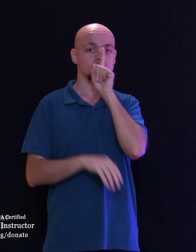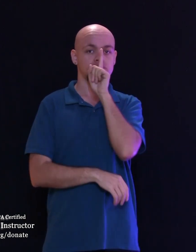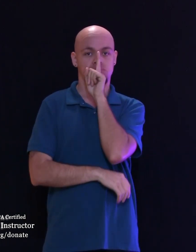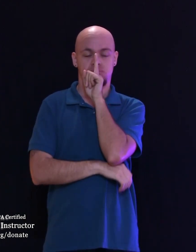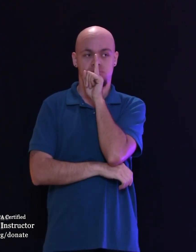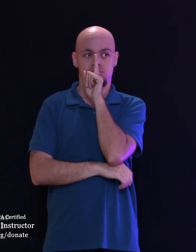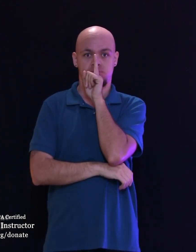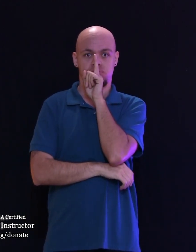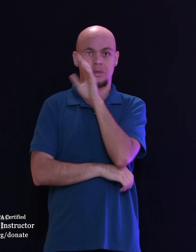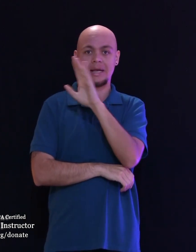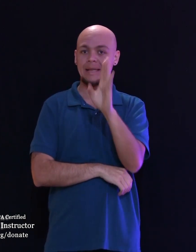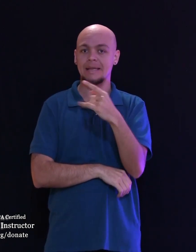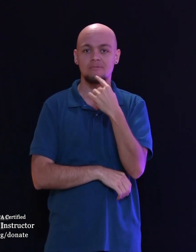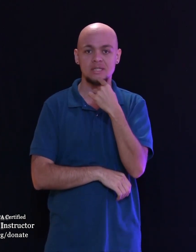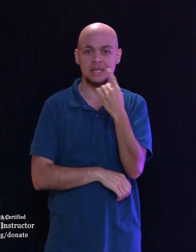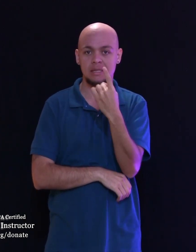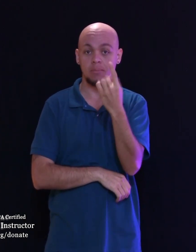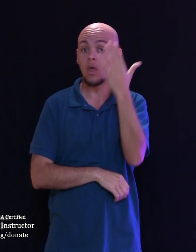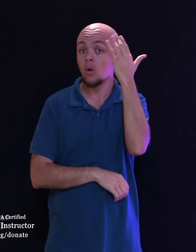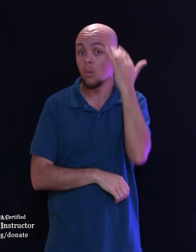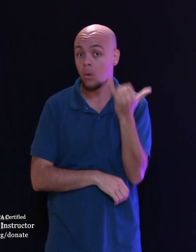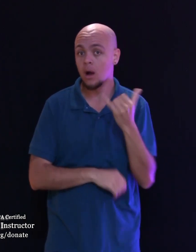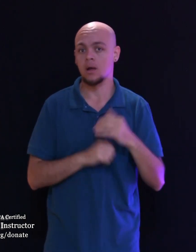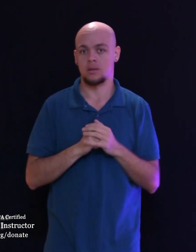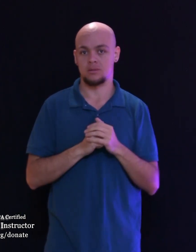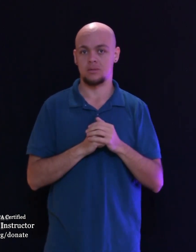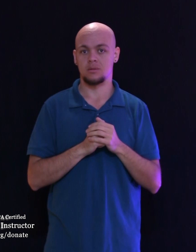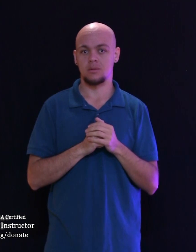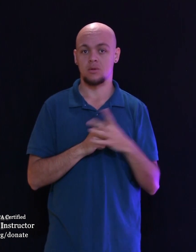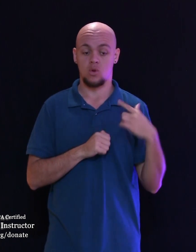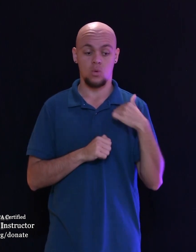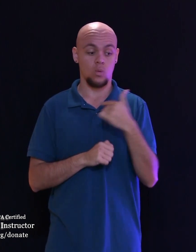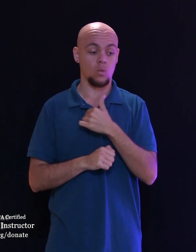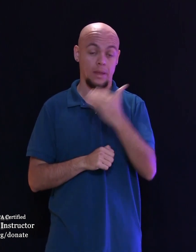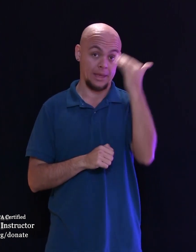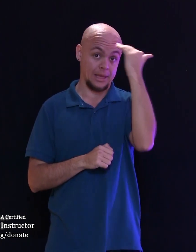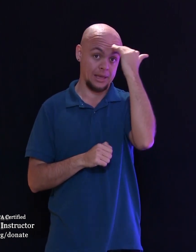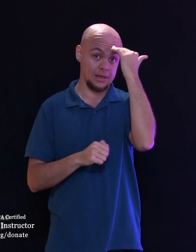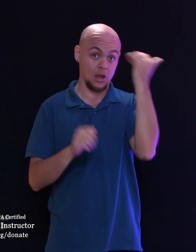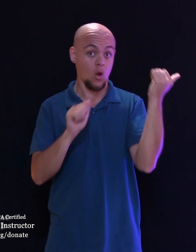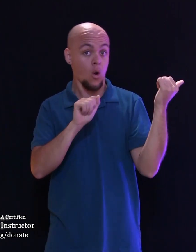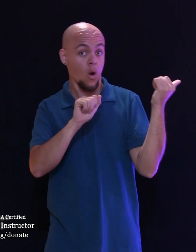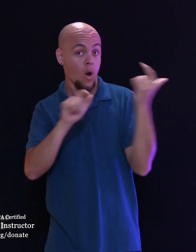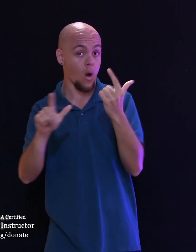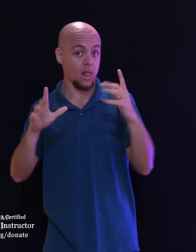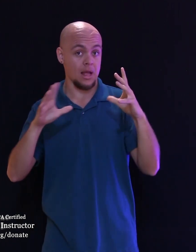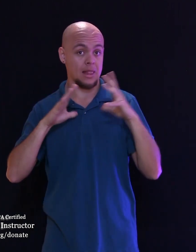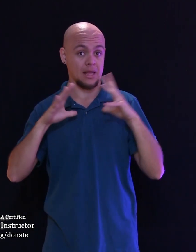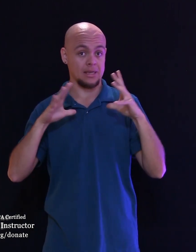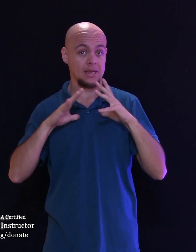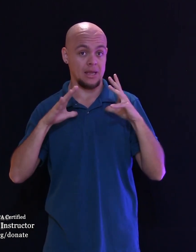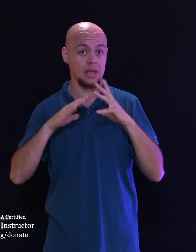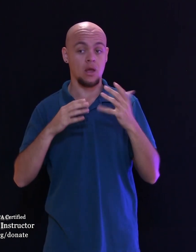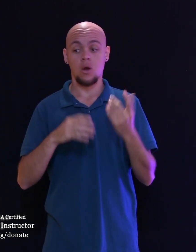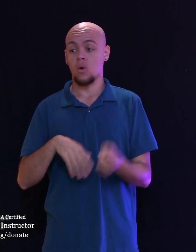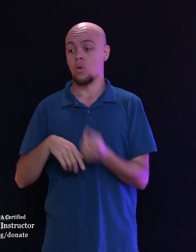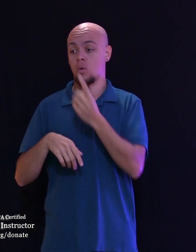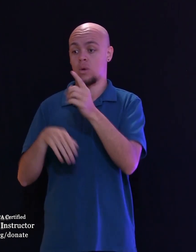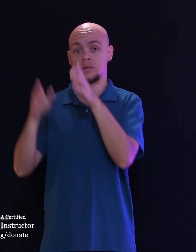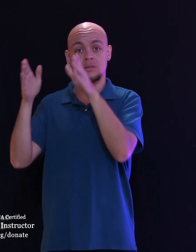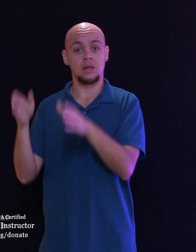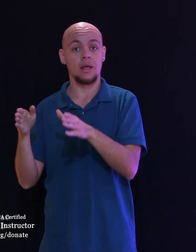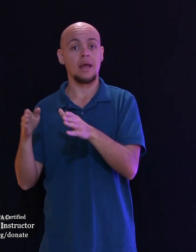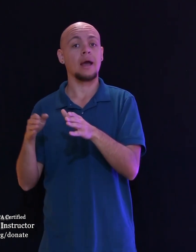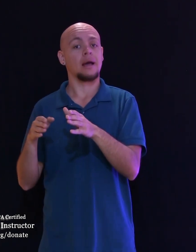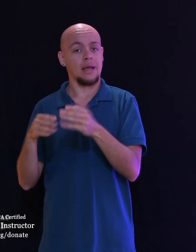it. And I think it's because we acknowledge all the holidays. On one window, we have a beautiful,